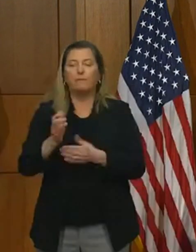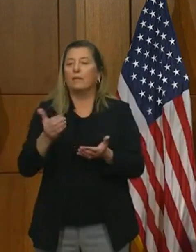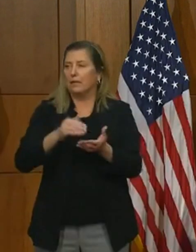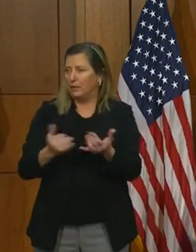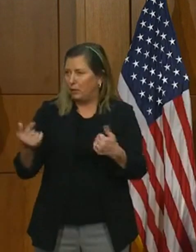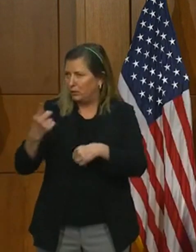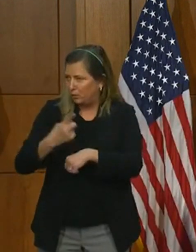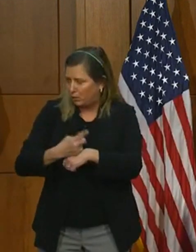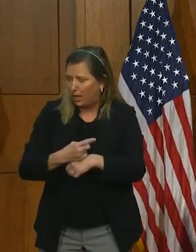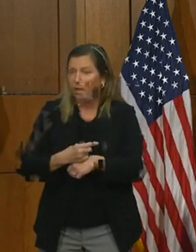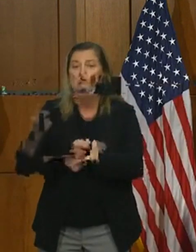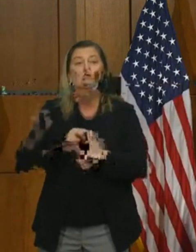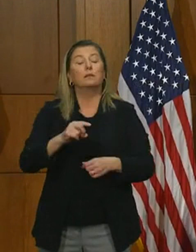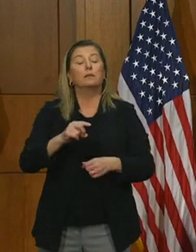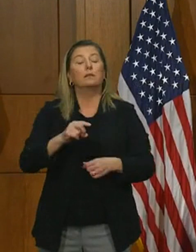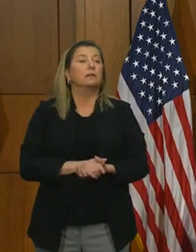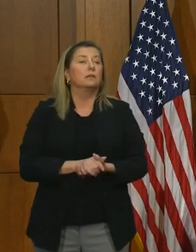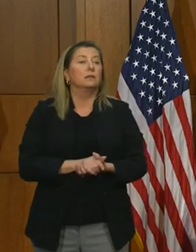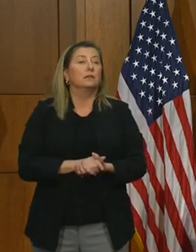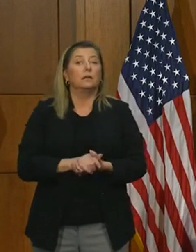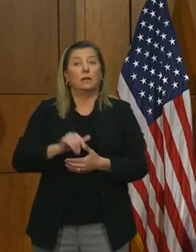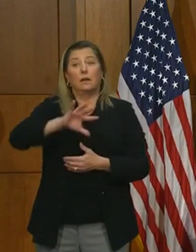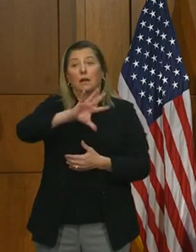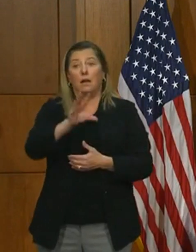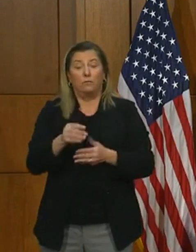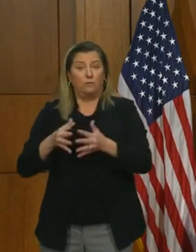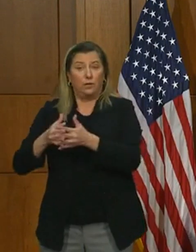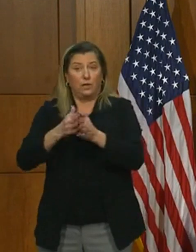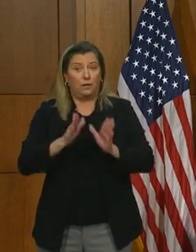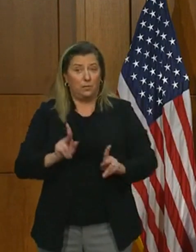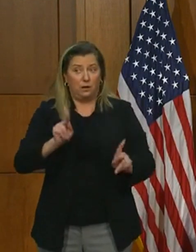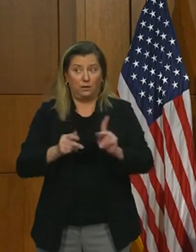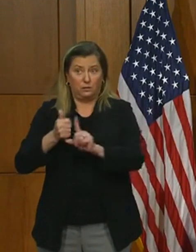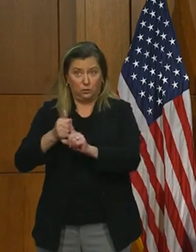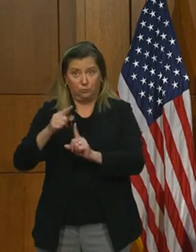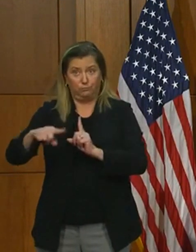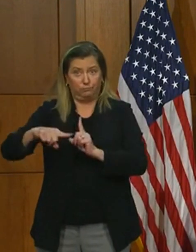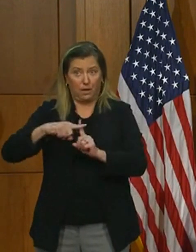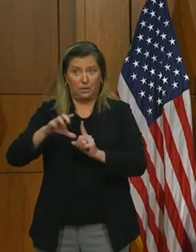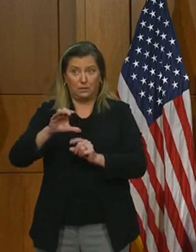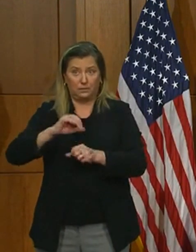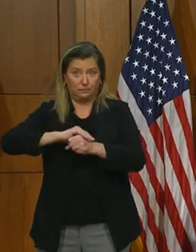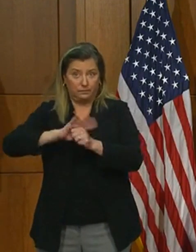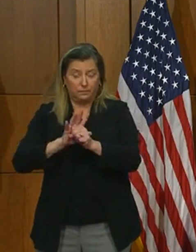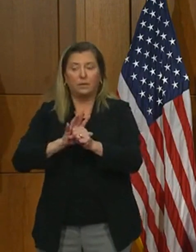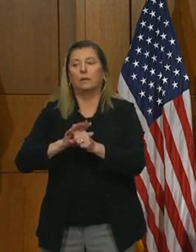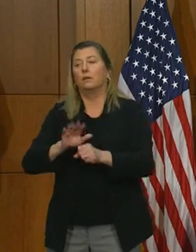today. Cases of African Americans with COVID-19 stand at